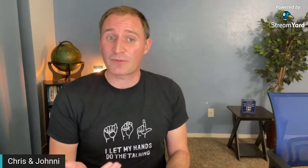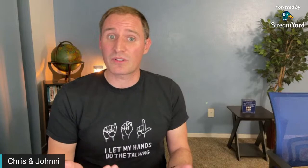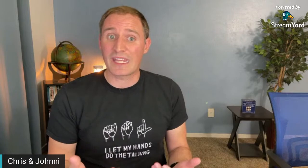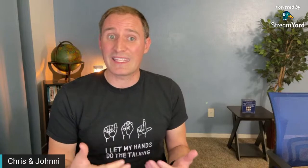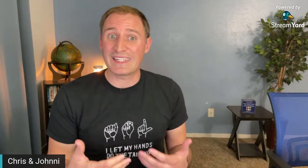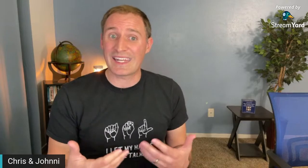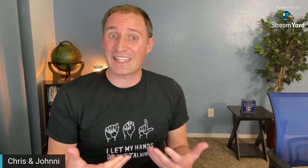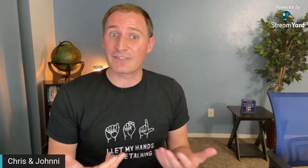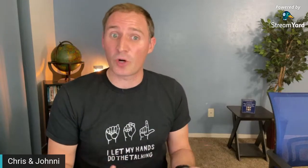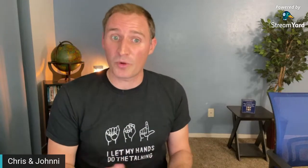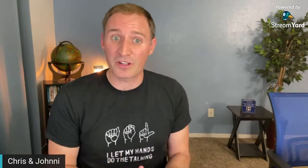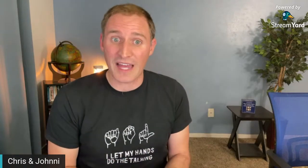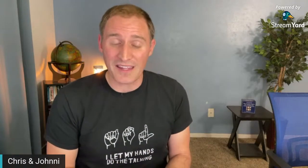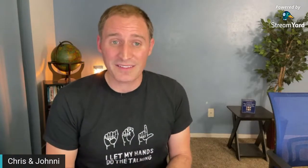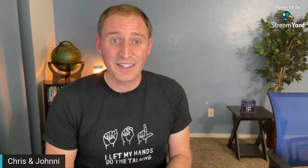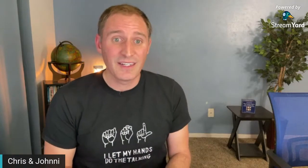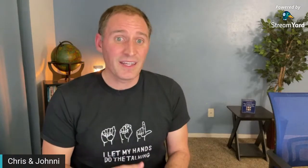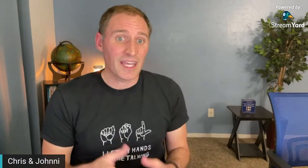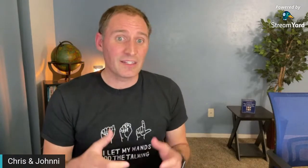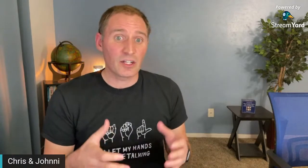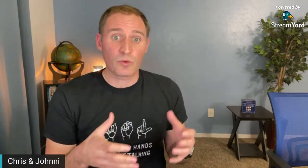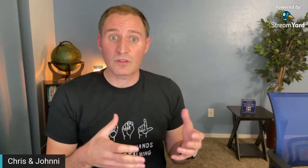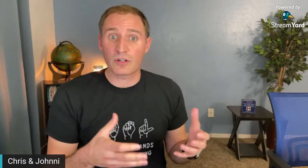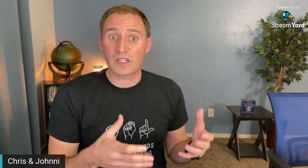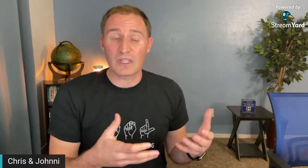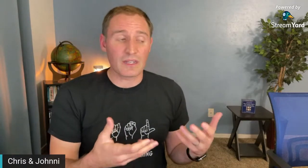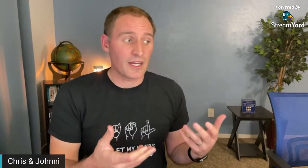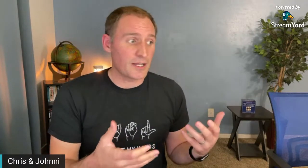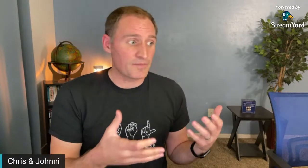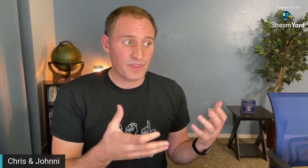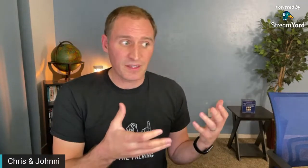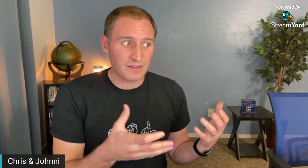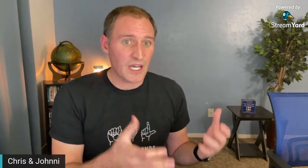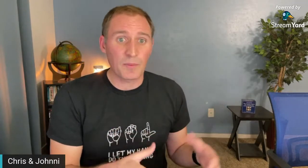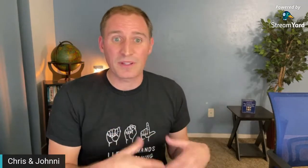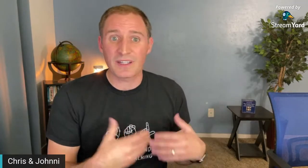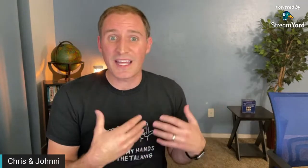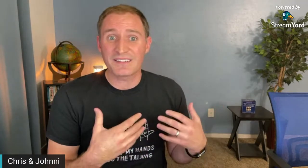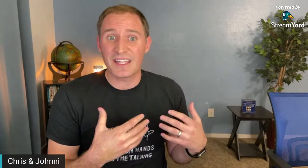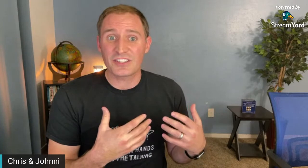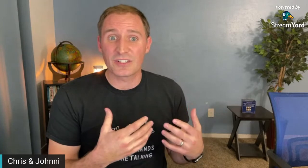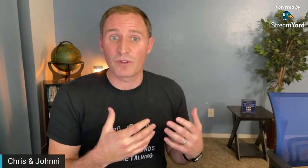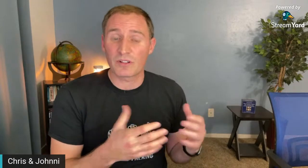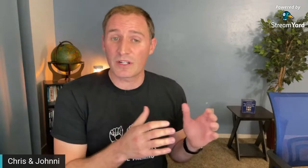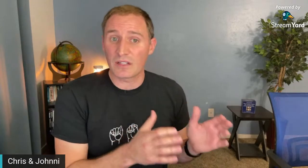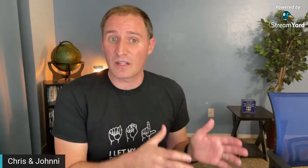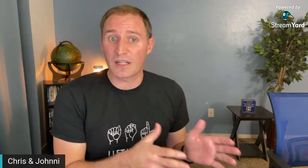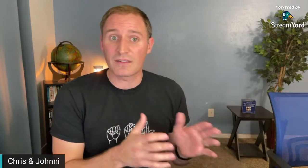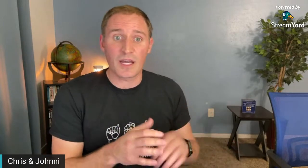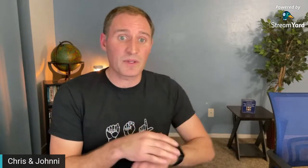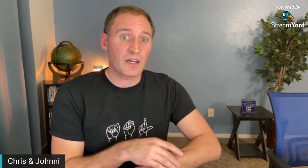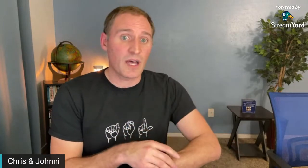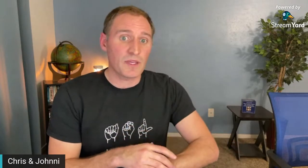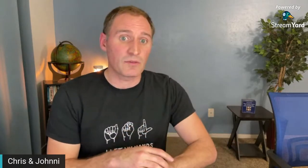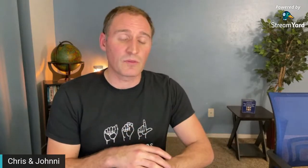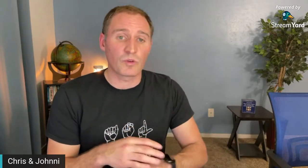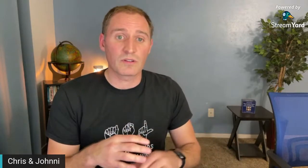we're taking it in a formal class. And, we're learning the topicalization, we're learning topic comment, and we're